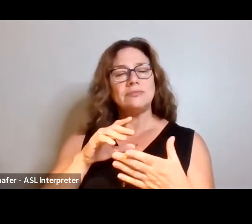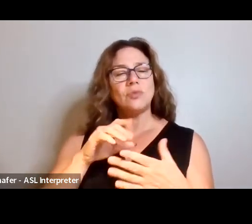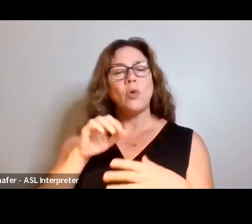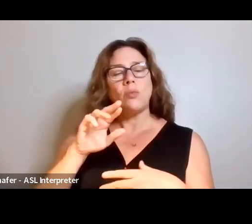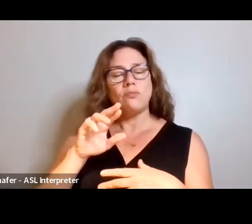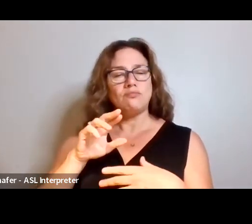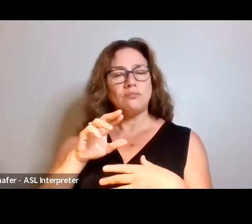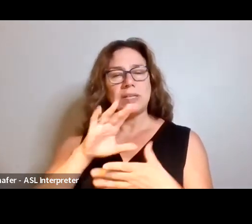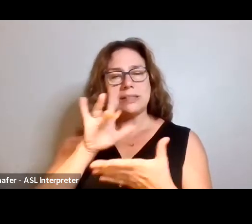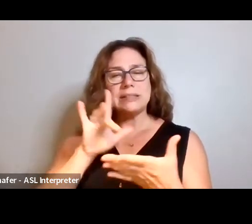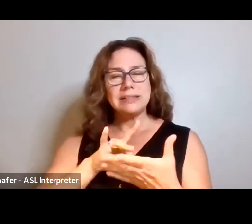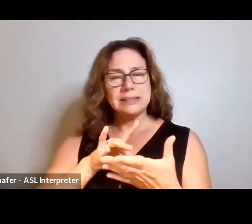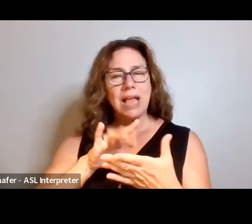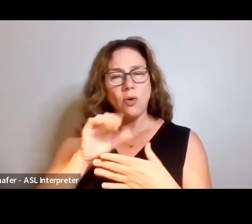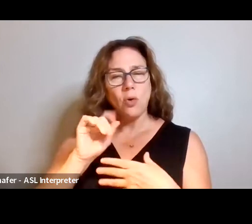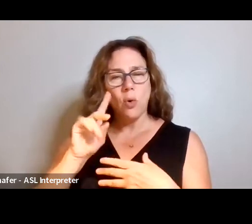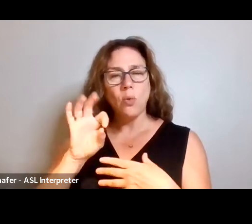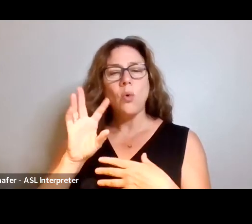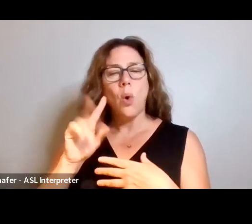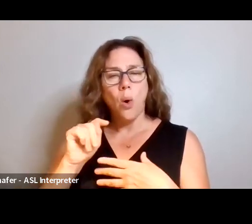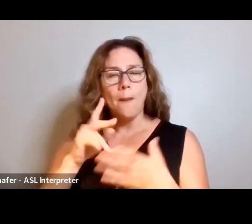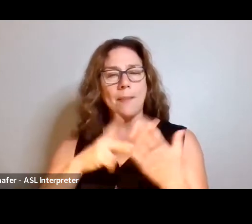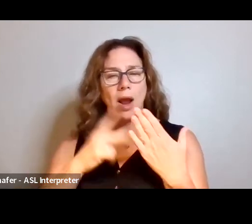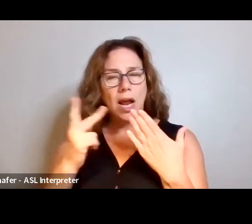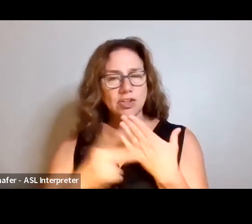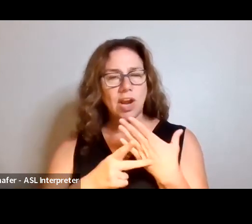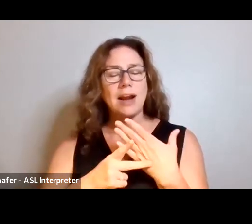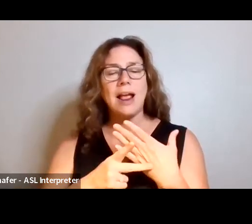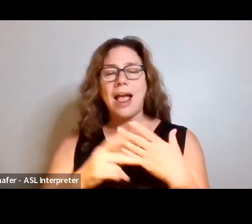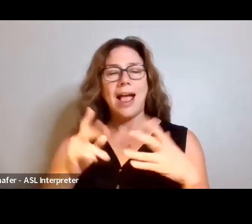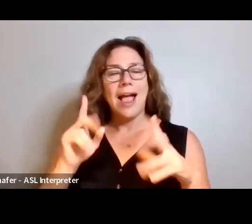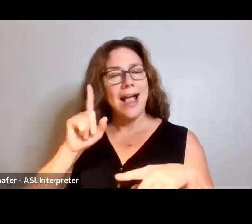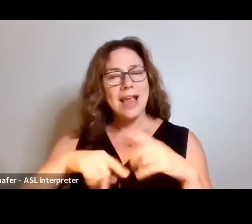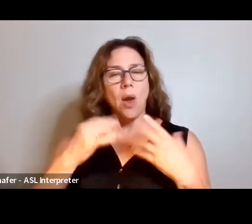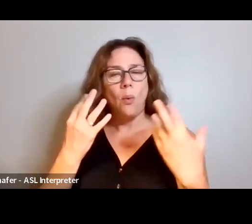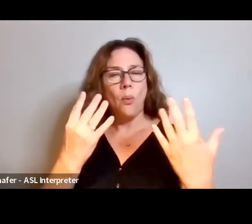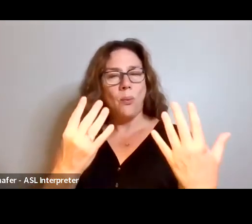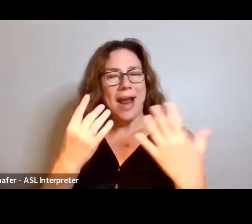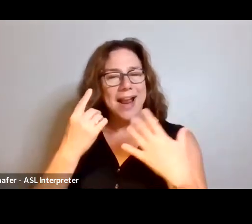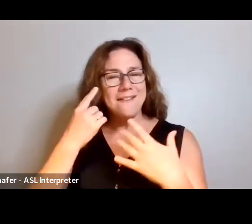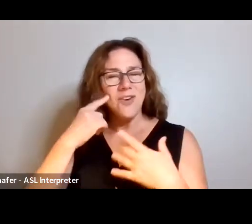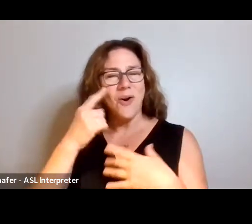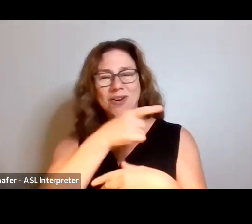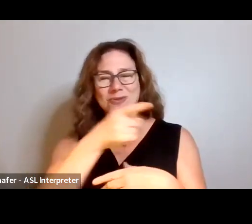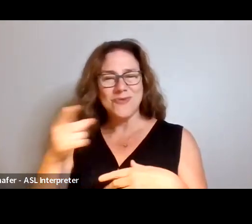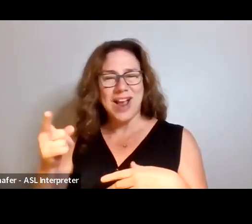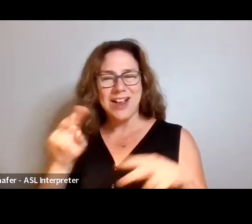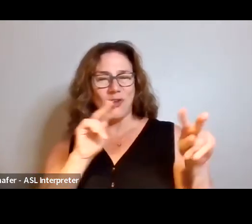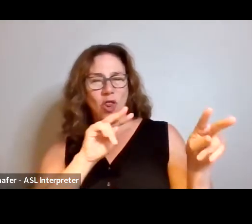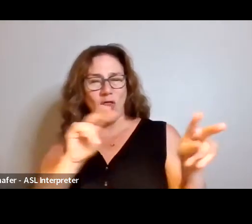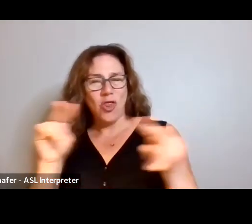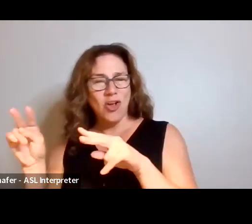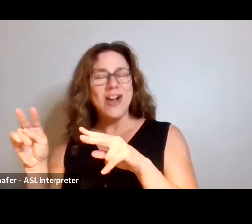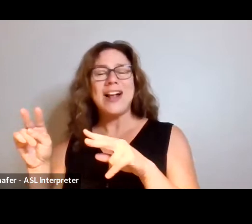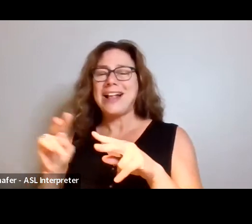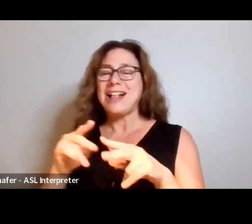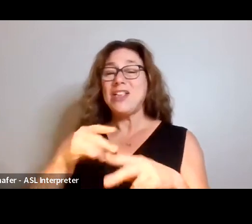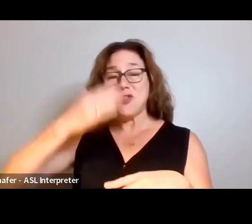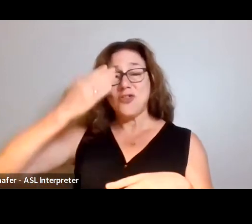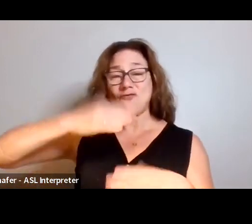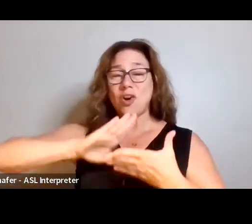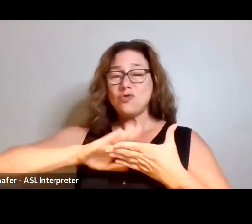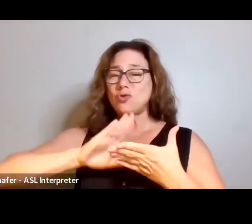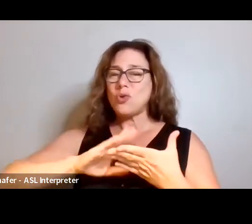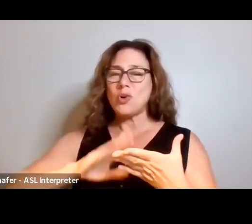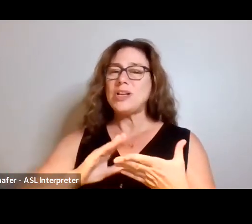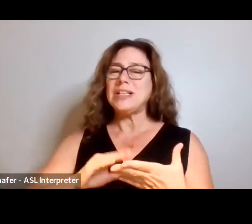all to come and take a look. And the front of the school has become a hot spot for selfies this